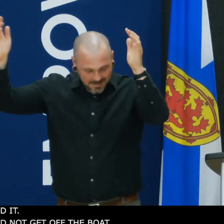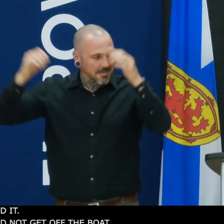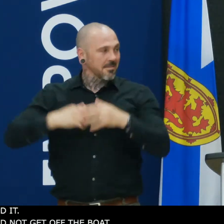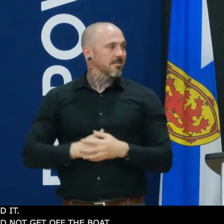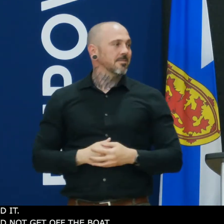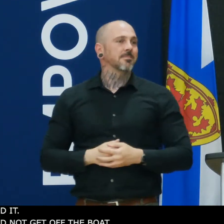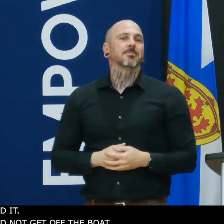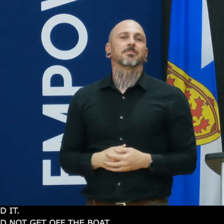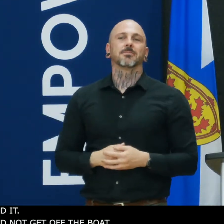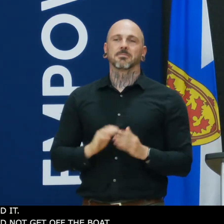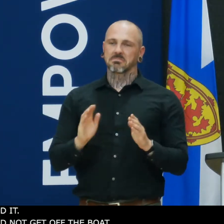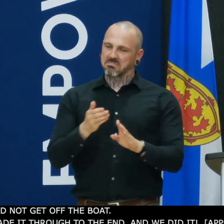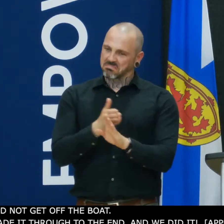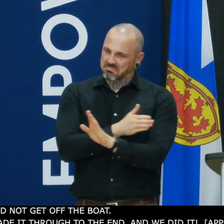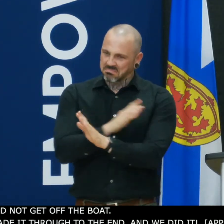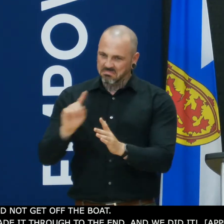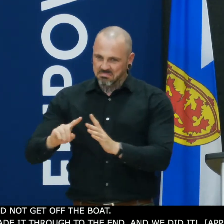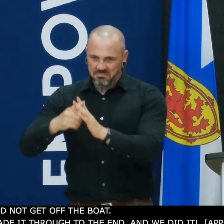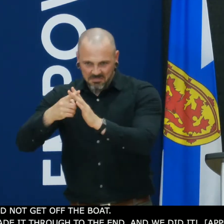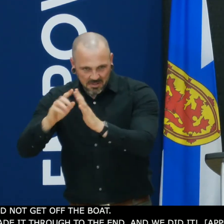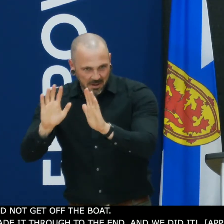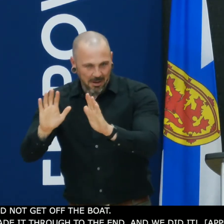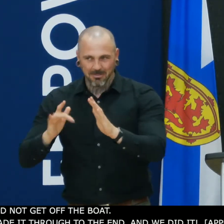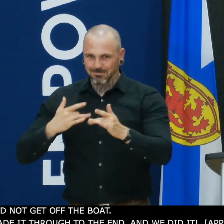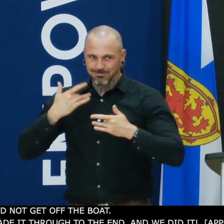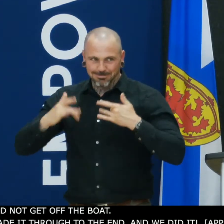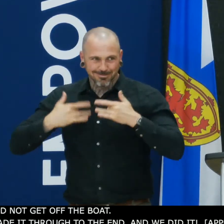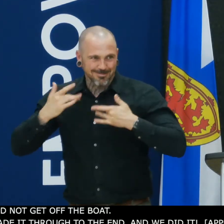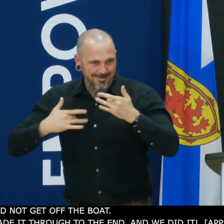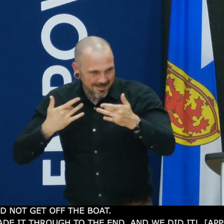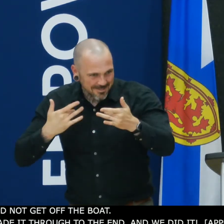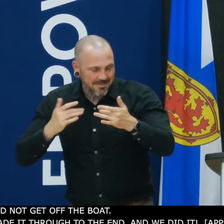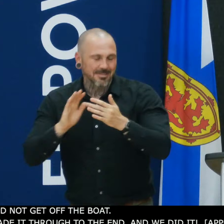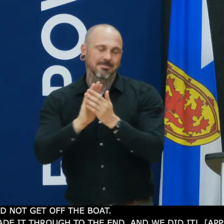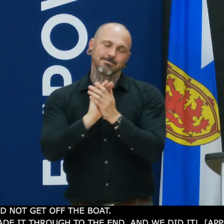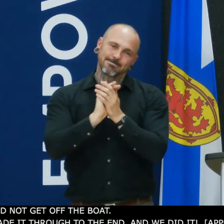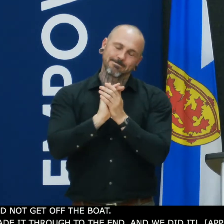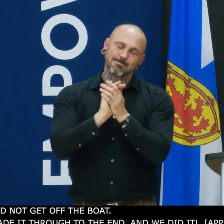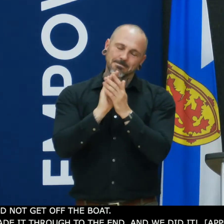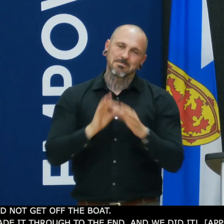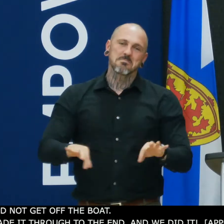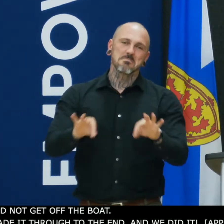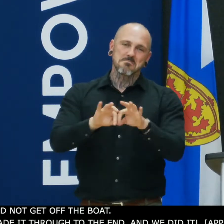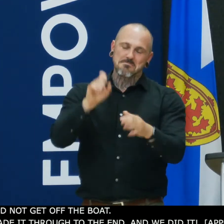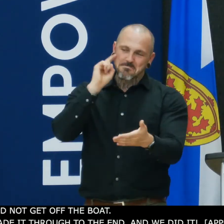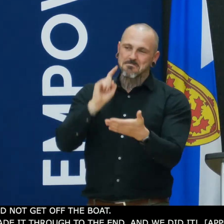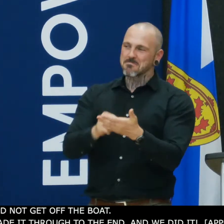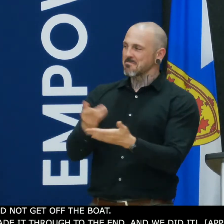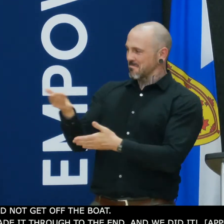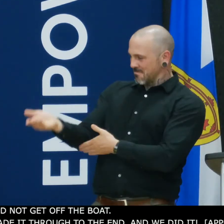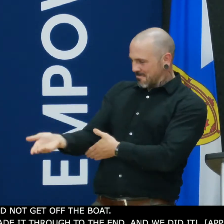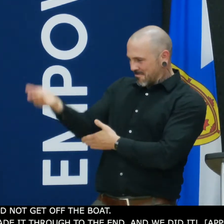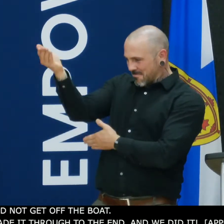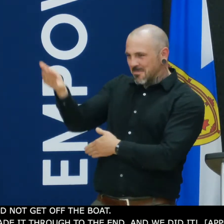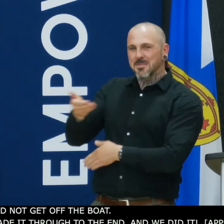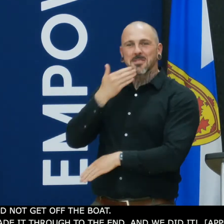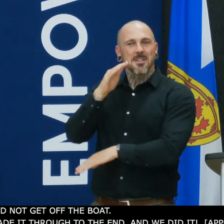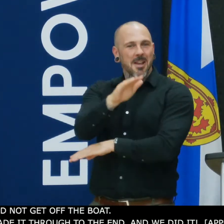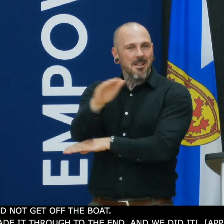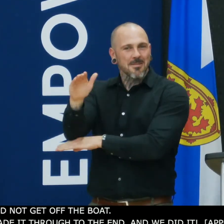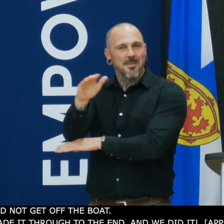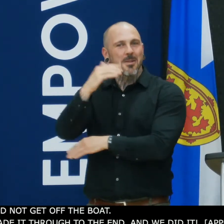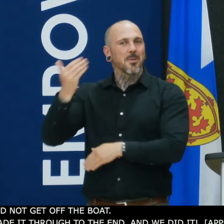Before I get ahead of myself or too excited, I would like to say good afternoon and welcome President, stage